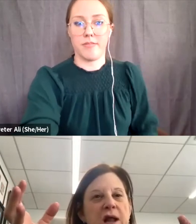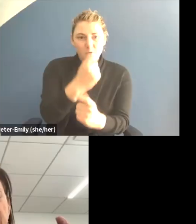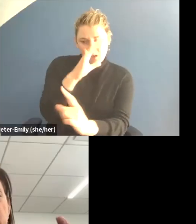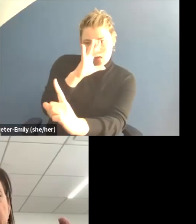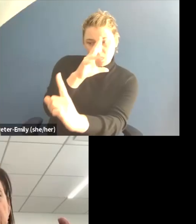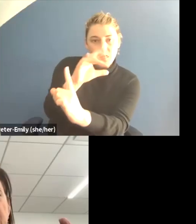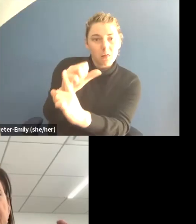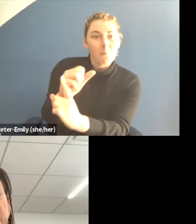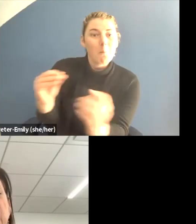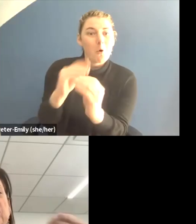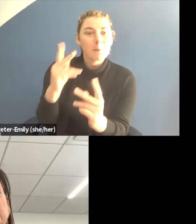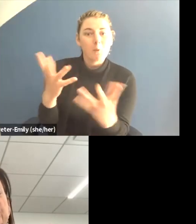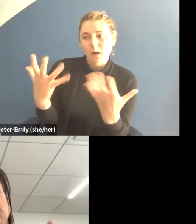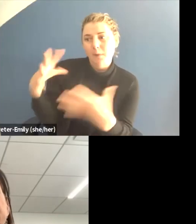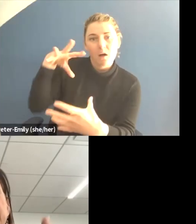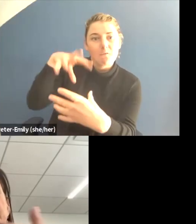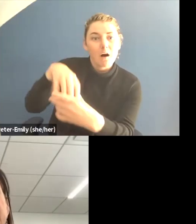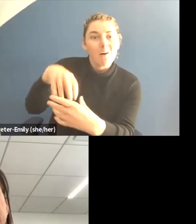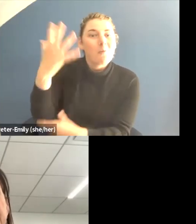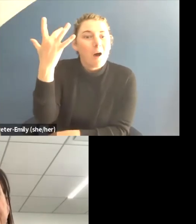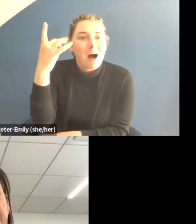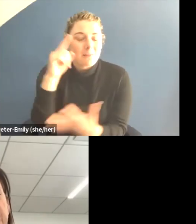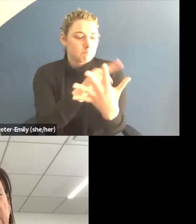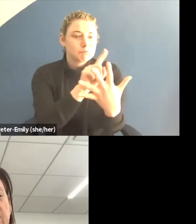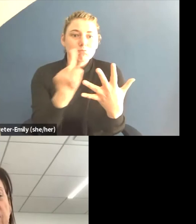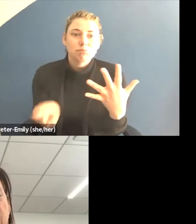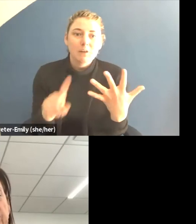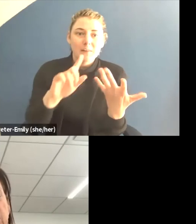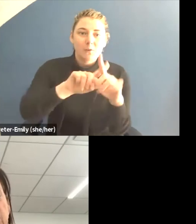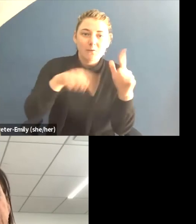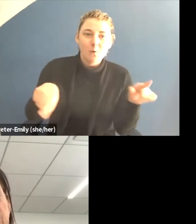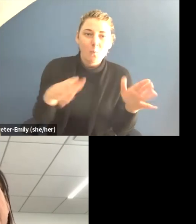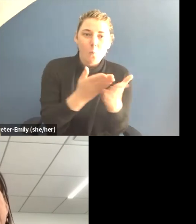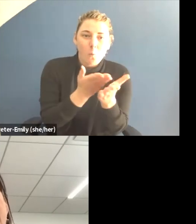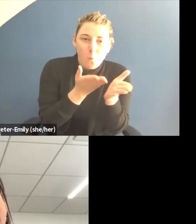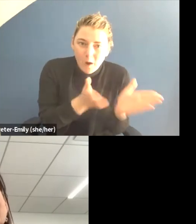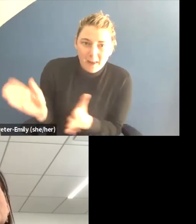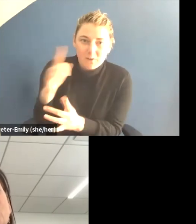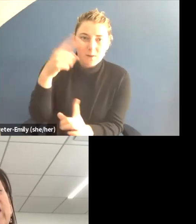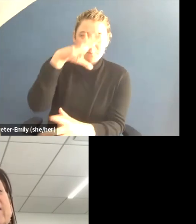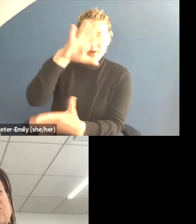to engage with because there were different points of entry for them to get involved. So that was a